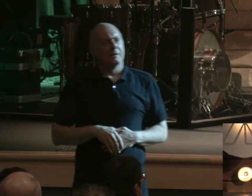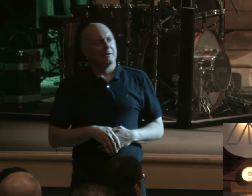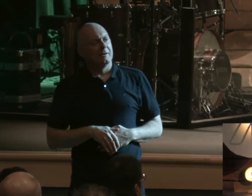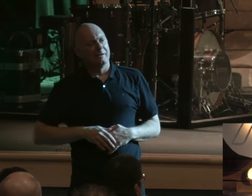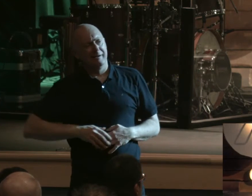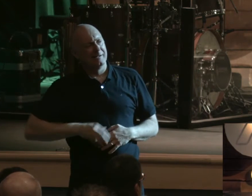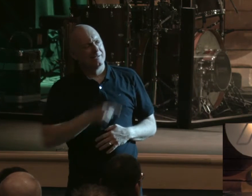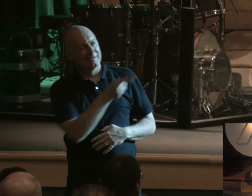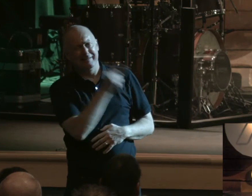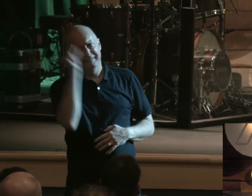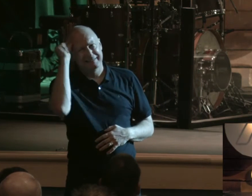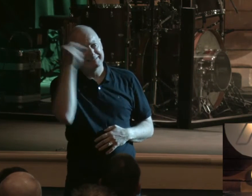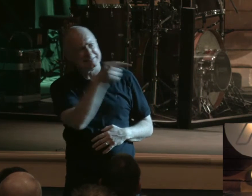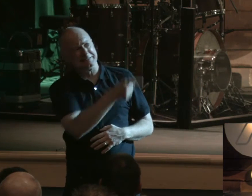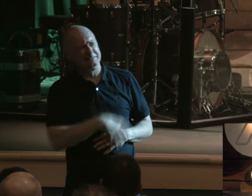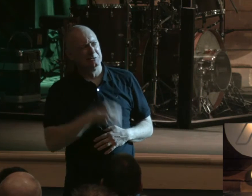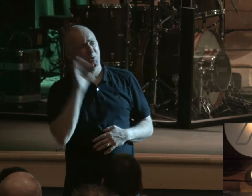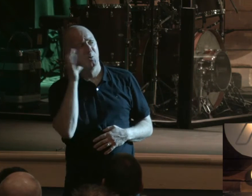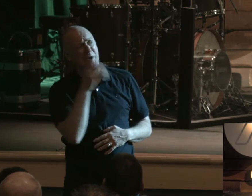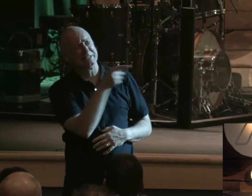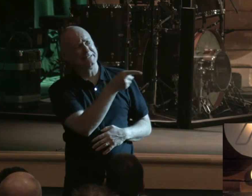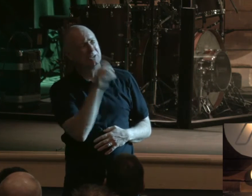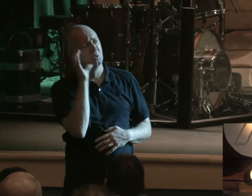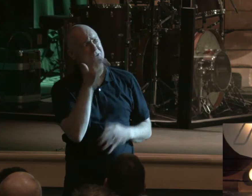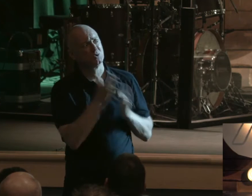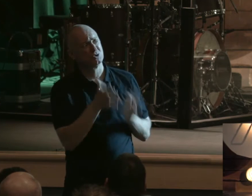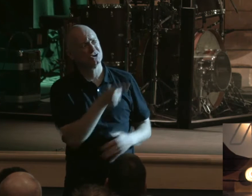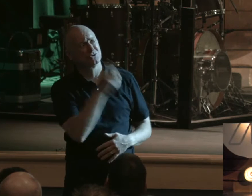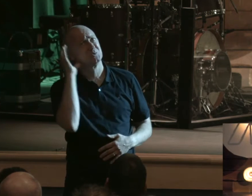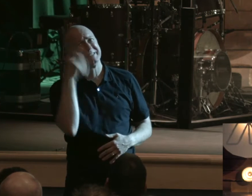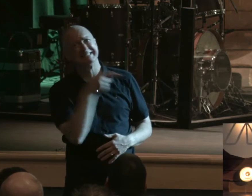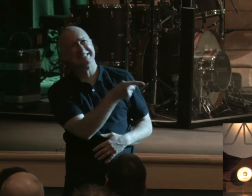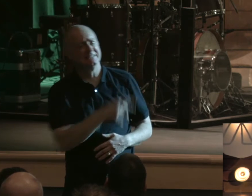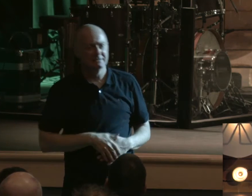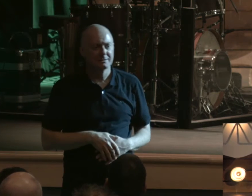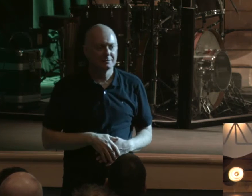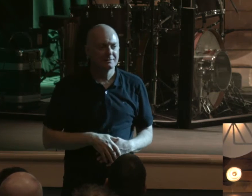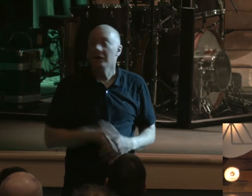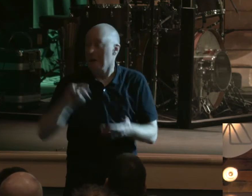your life and say, you're nuts. You're crazy.